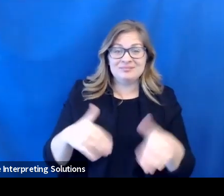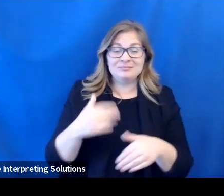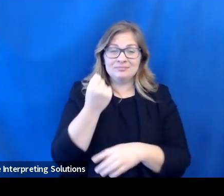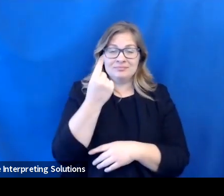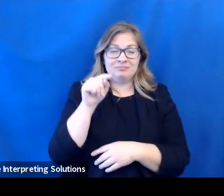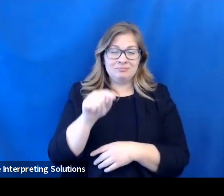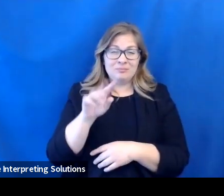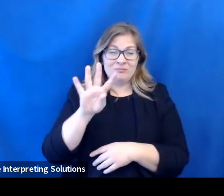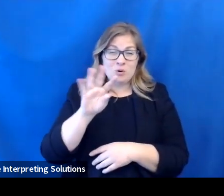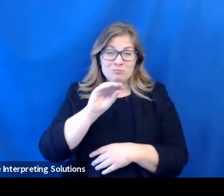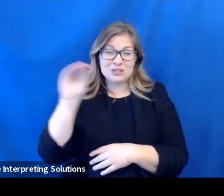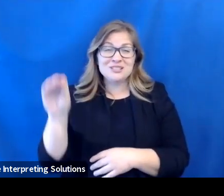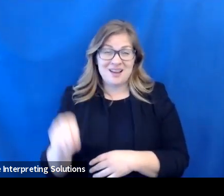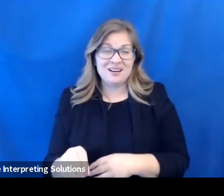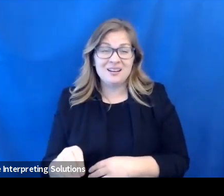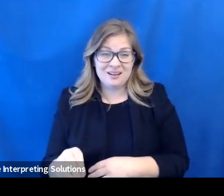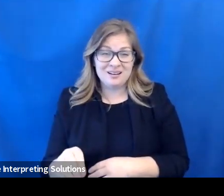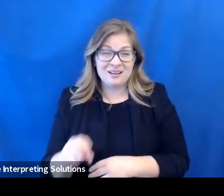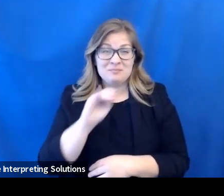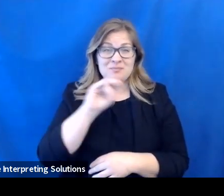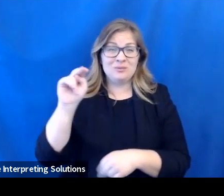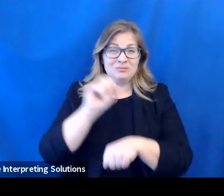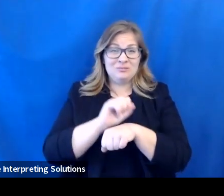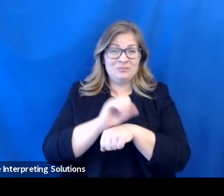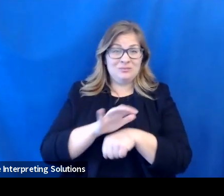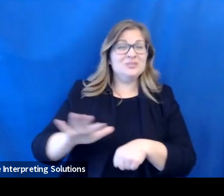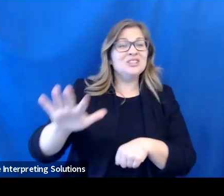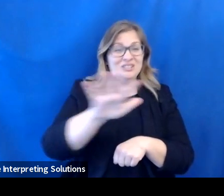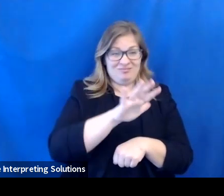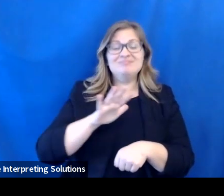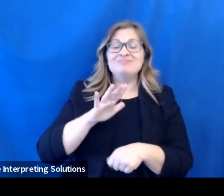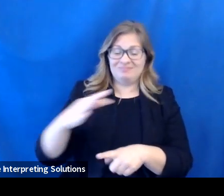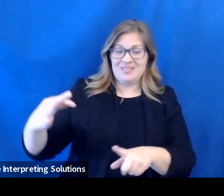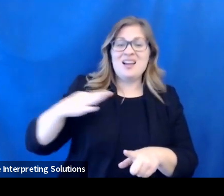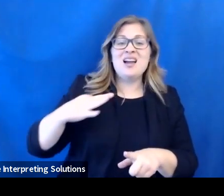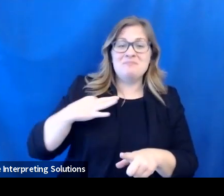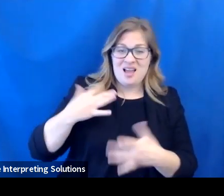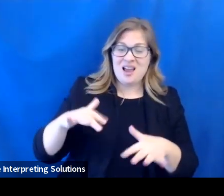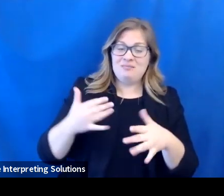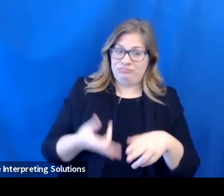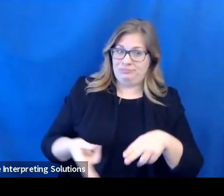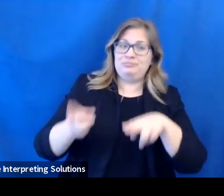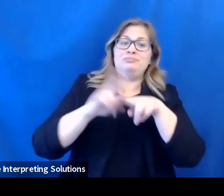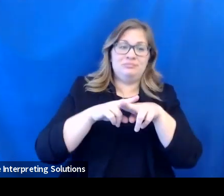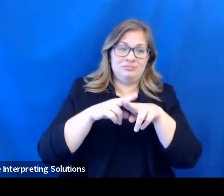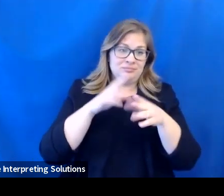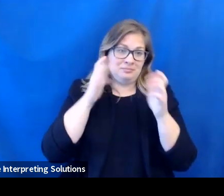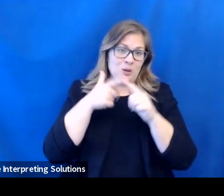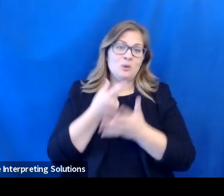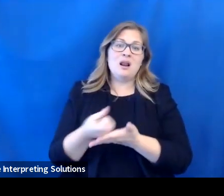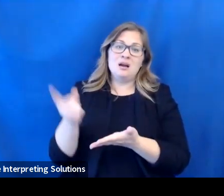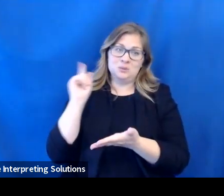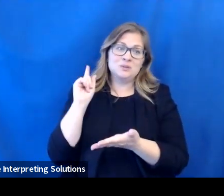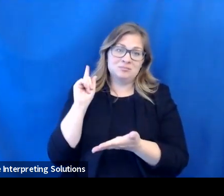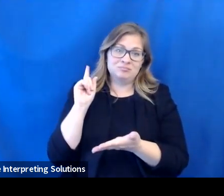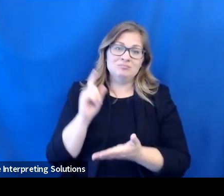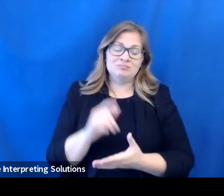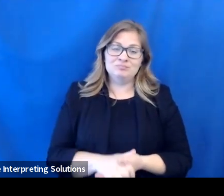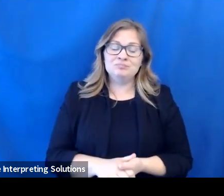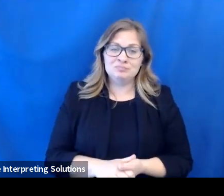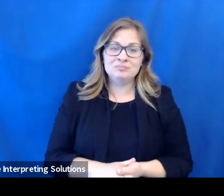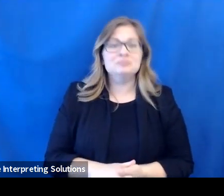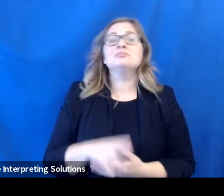labor force, which is up 8.2% from last week. So that's not an unemployment statistic, obviously, because those folks aren't